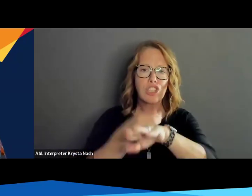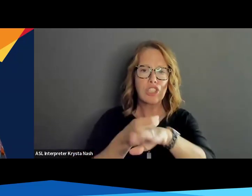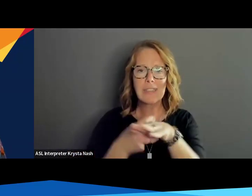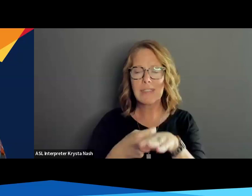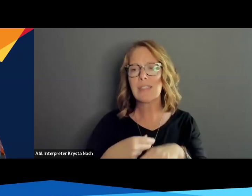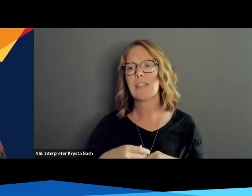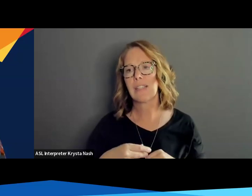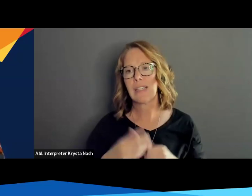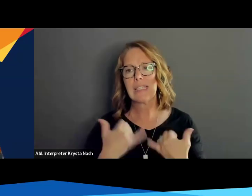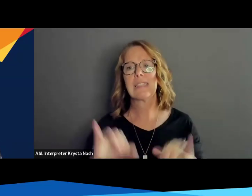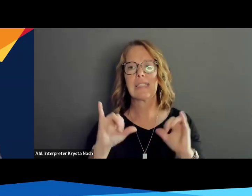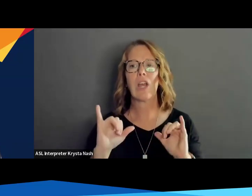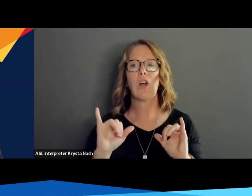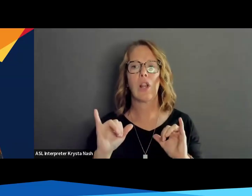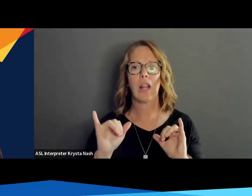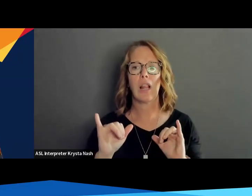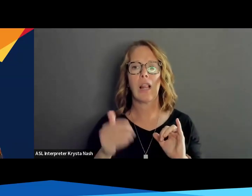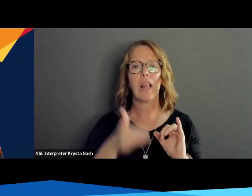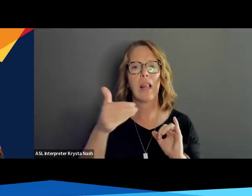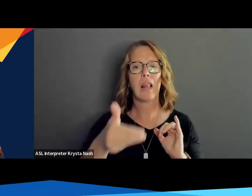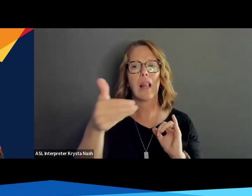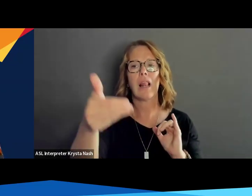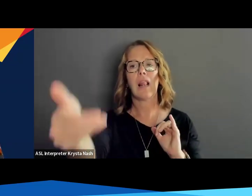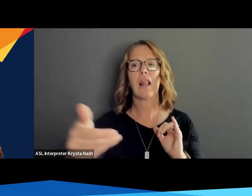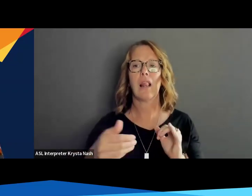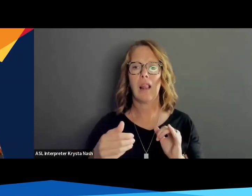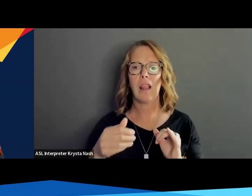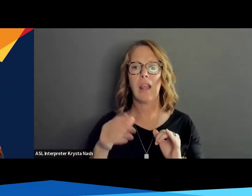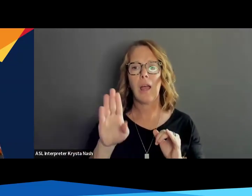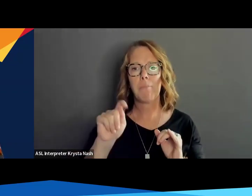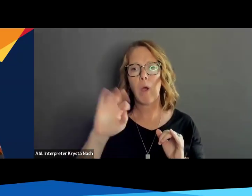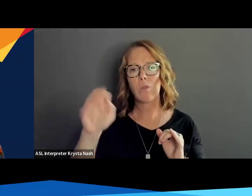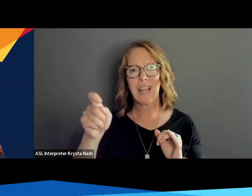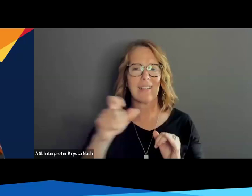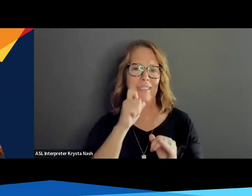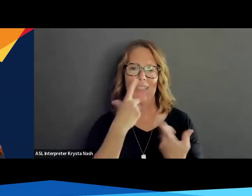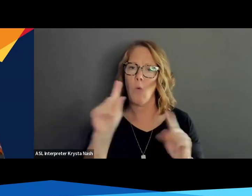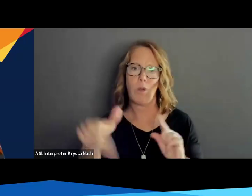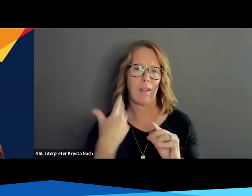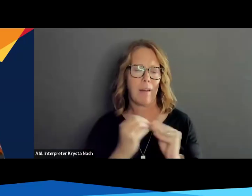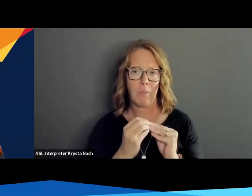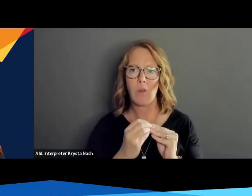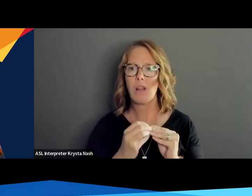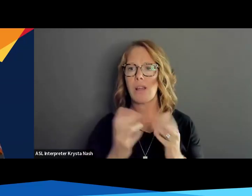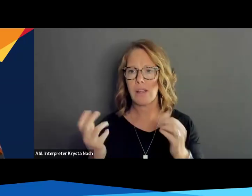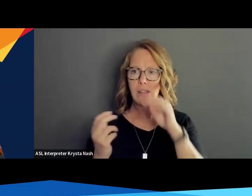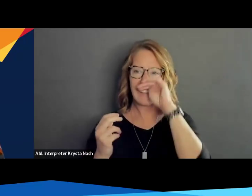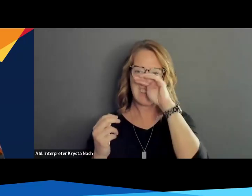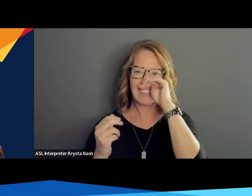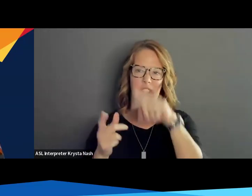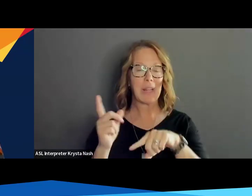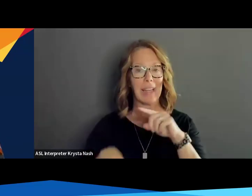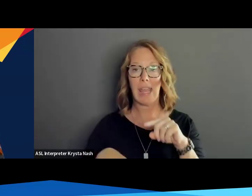and they still get periodic breakdowns. Botox is becoming less effective, so they've been unable to